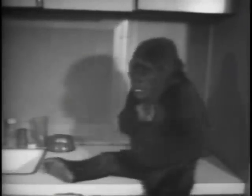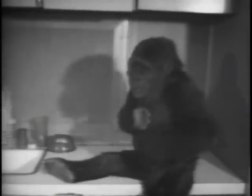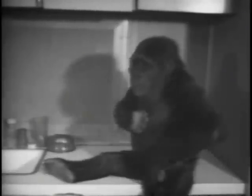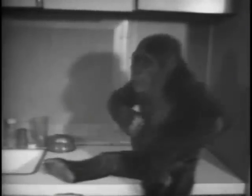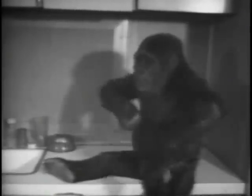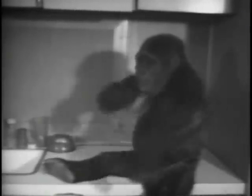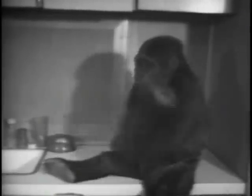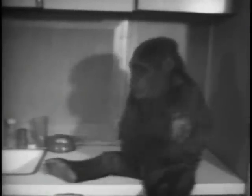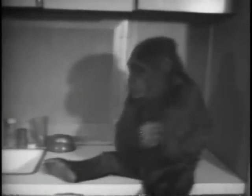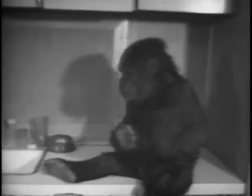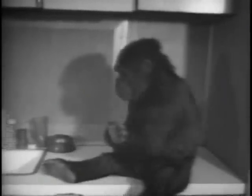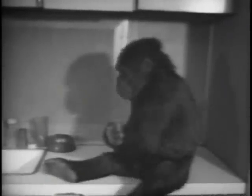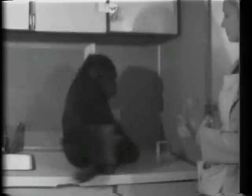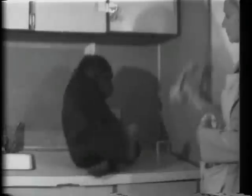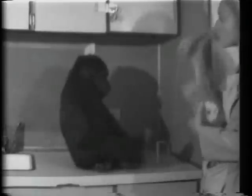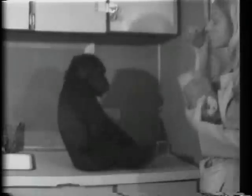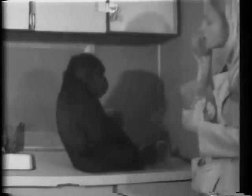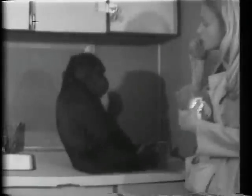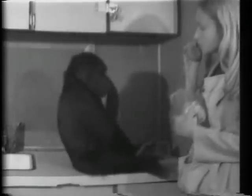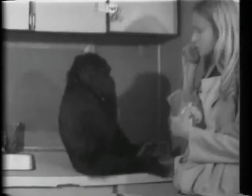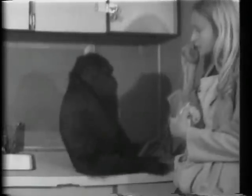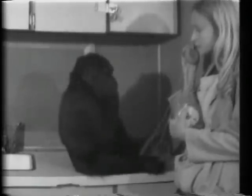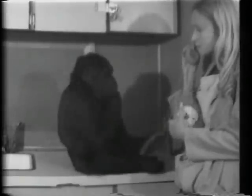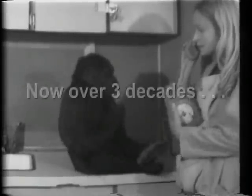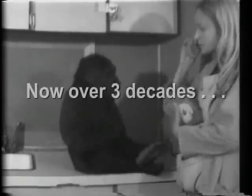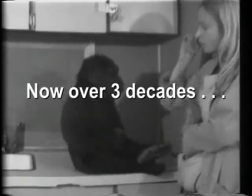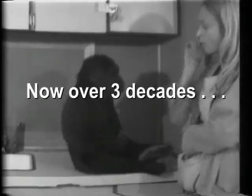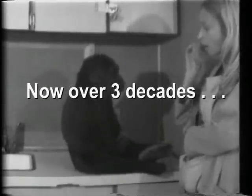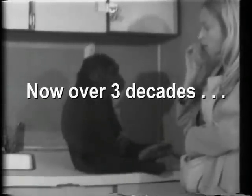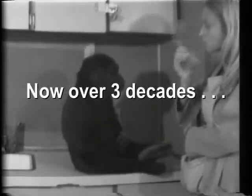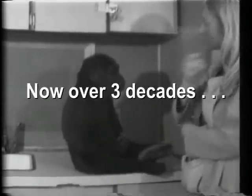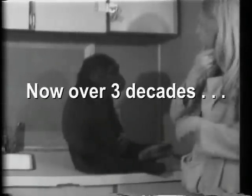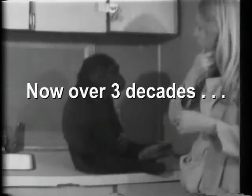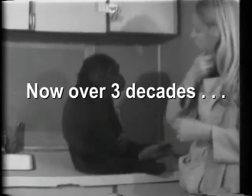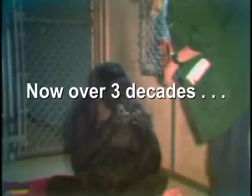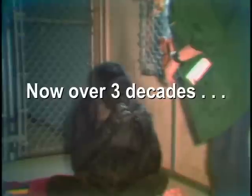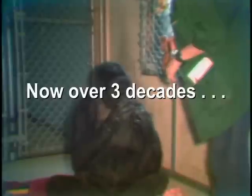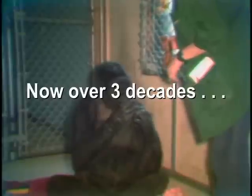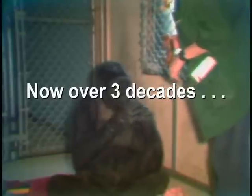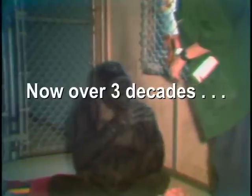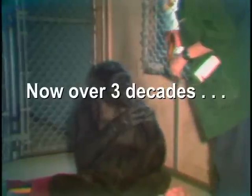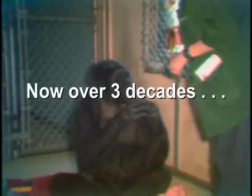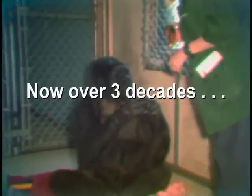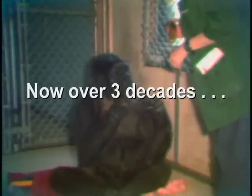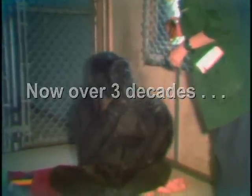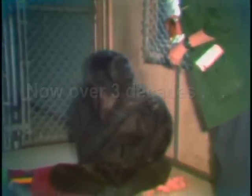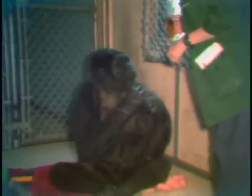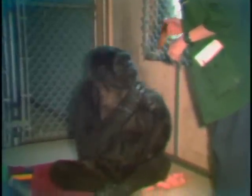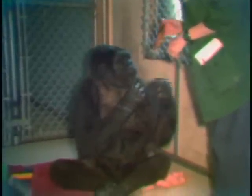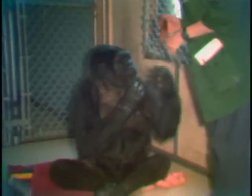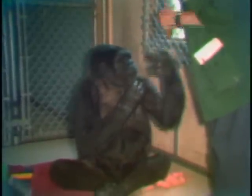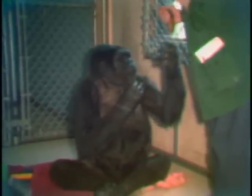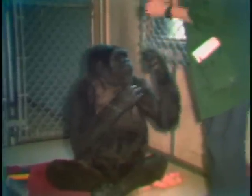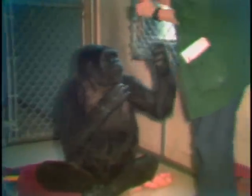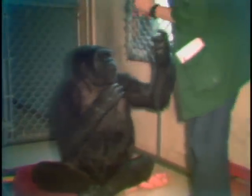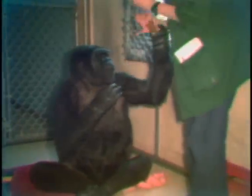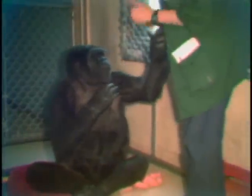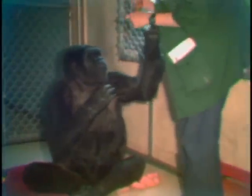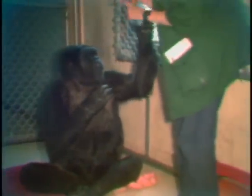to involve a gorilla. After 23 years, it is not only the longest uninterrupted project of its kind, but has exceeded the expectations